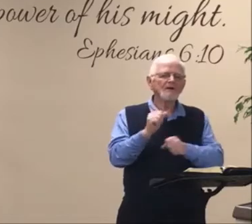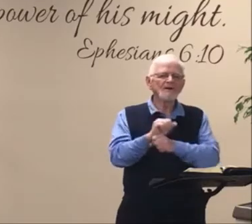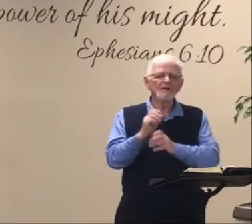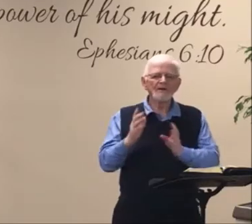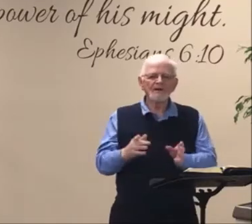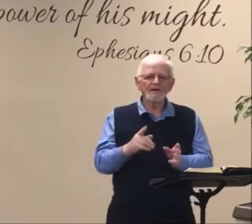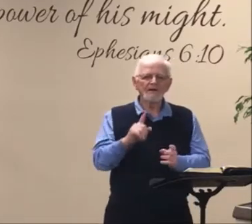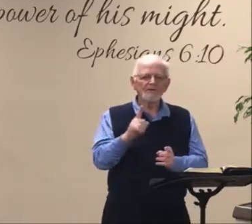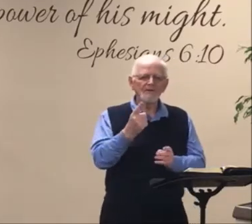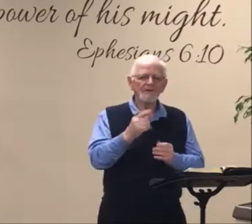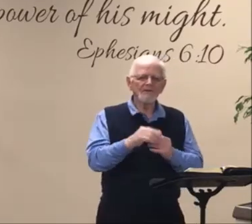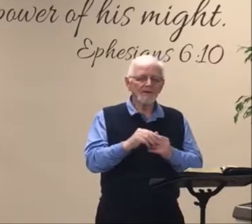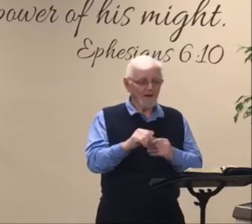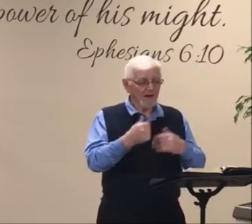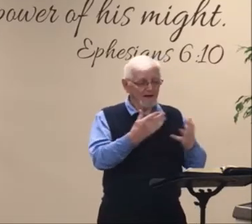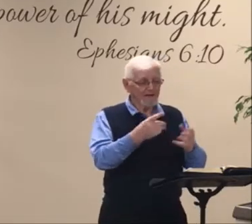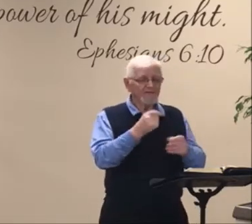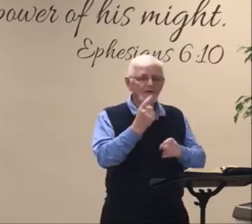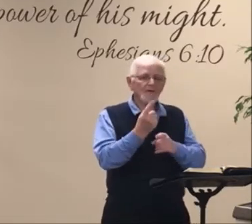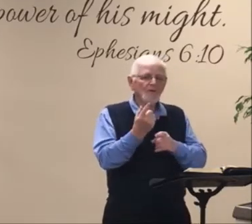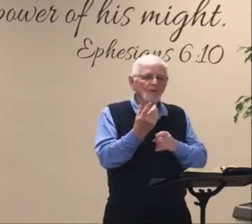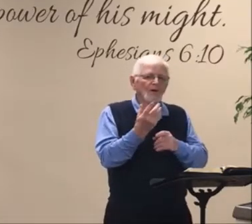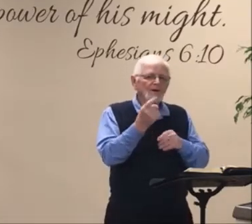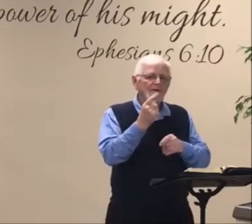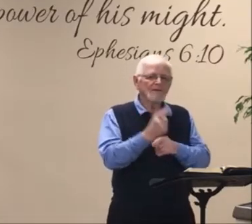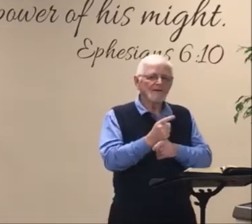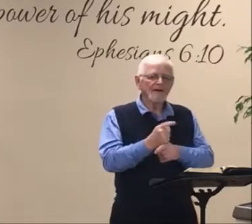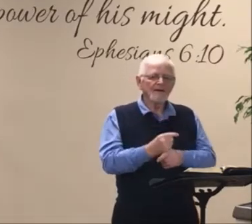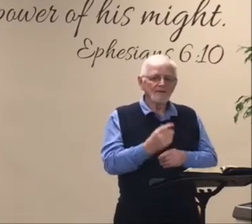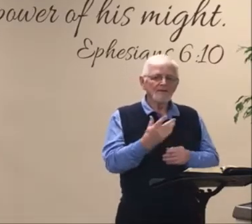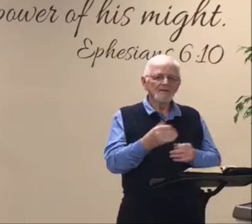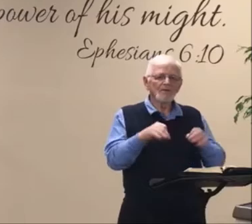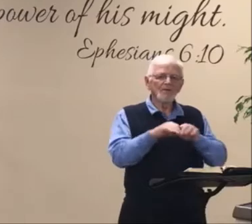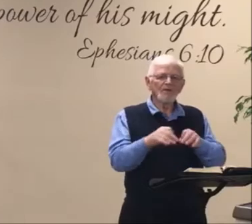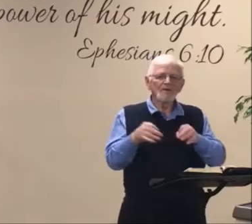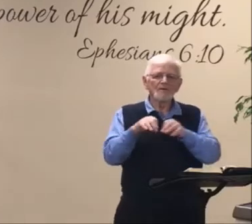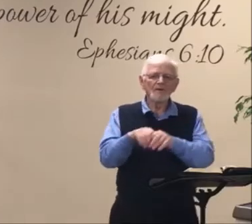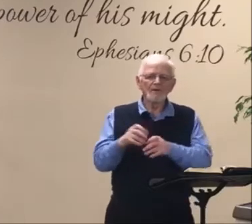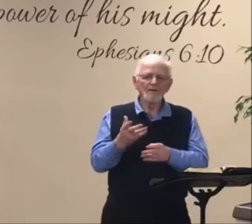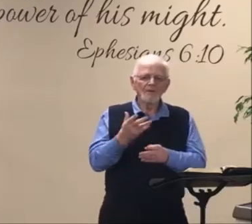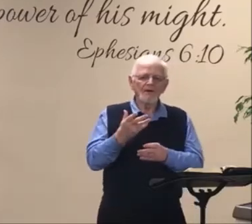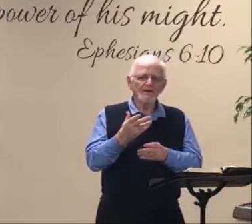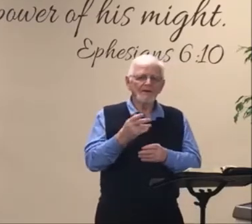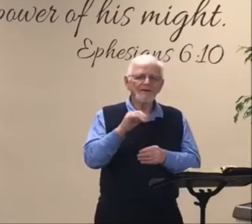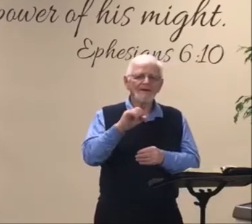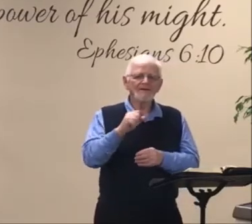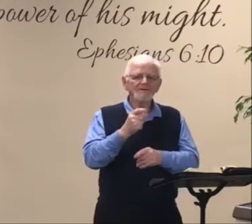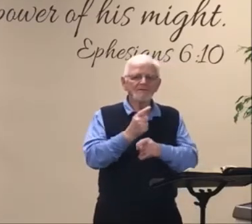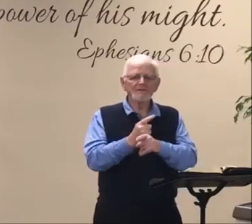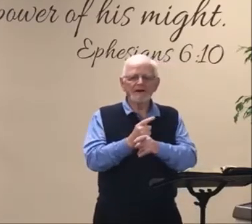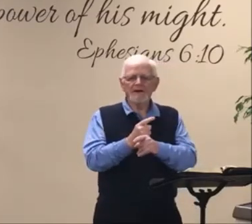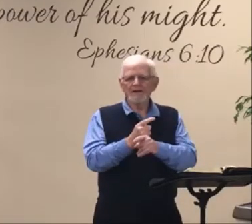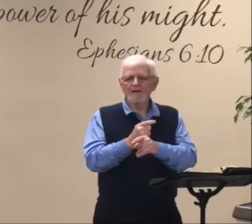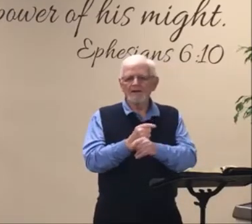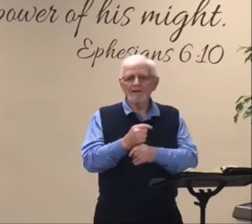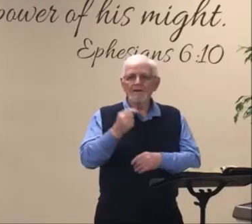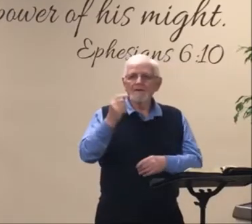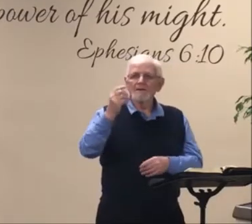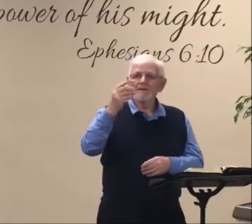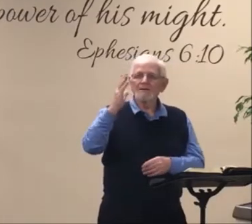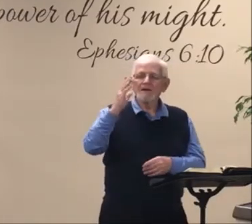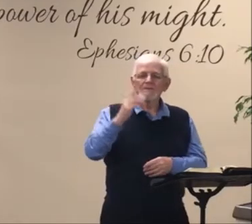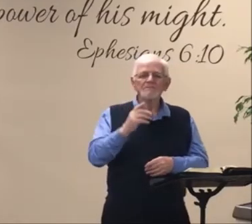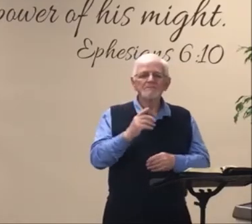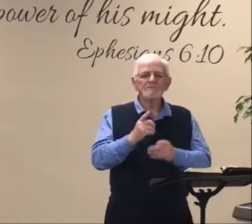say, I'll give you what's right, whatsoever is right. You know what I'm worth? Do you know what you're worth? You're worth whatsoever is right. Is God a righteous employer?